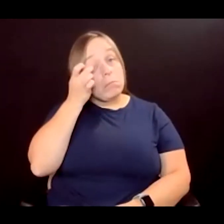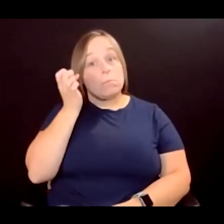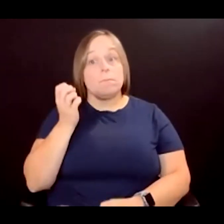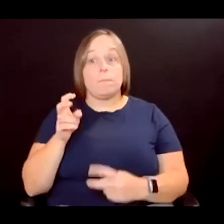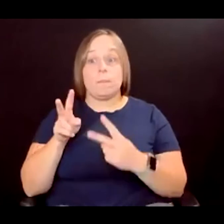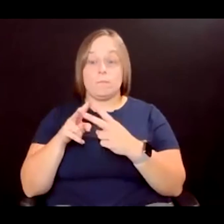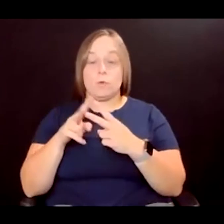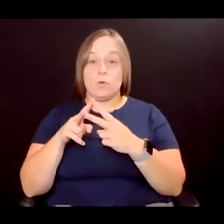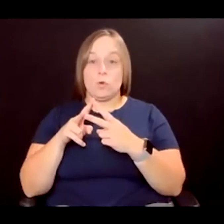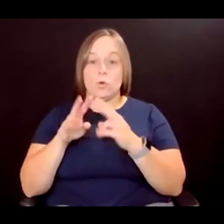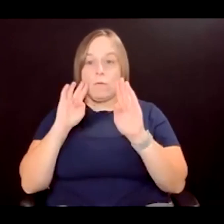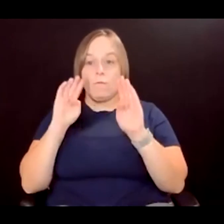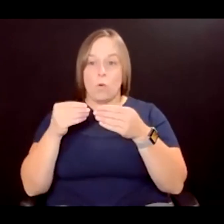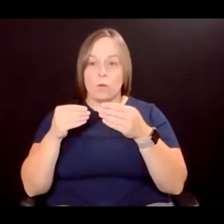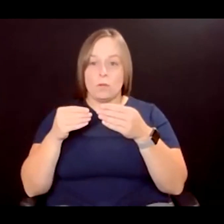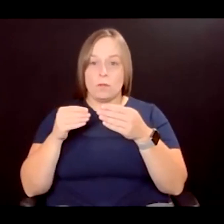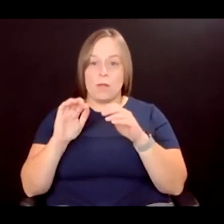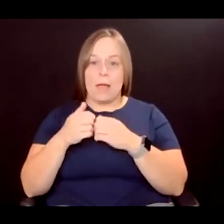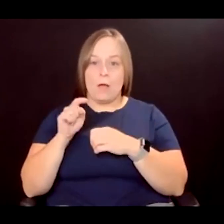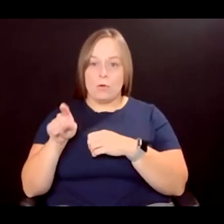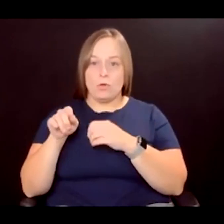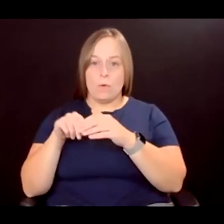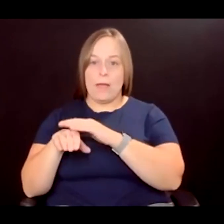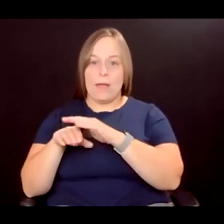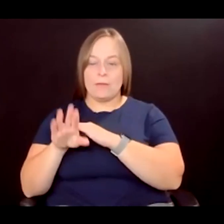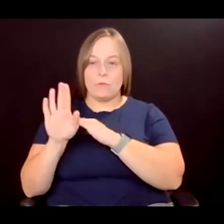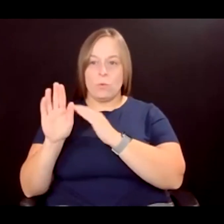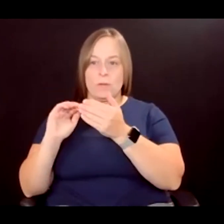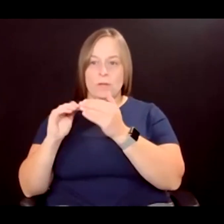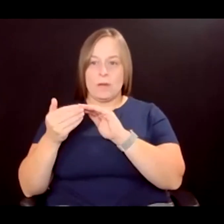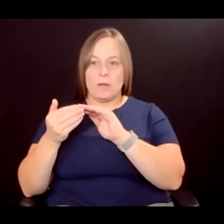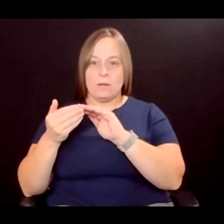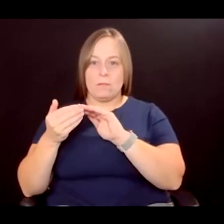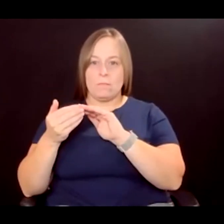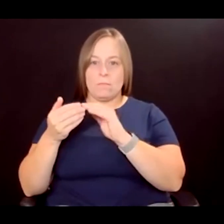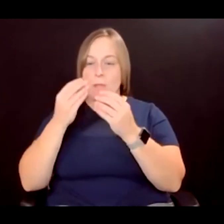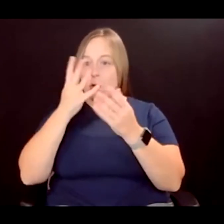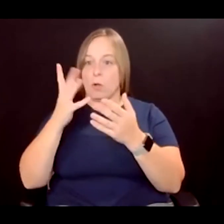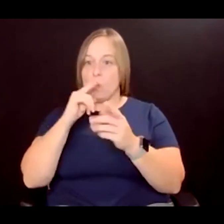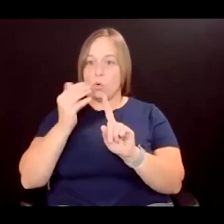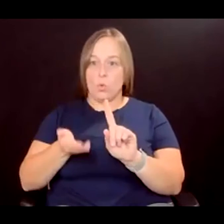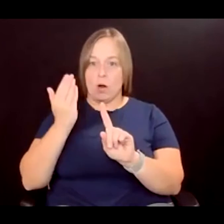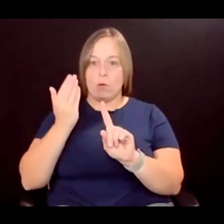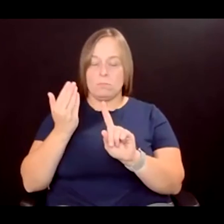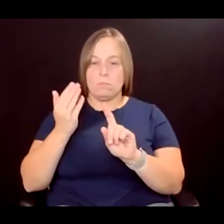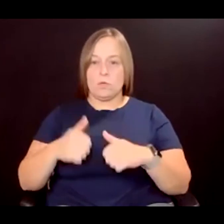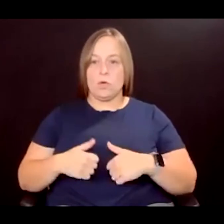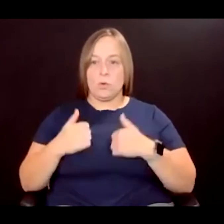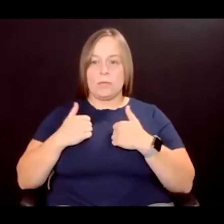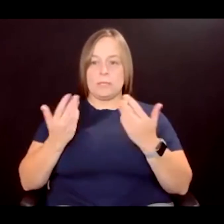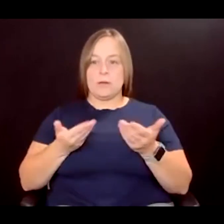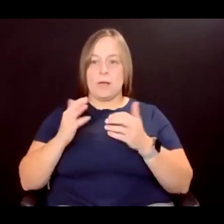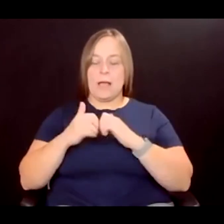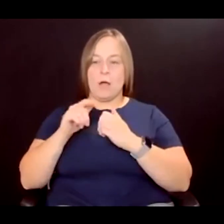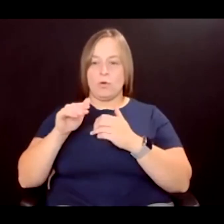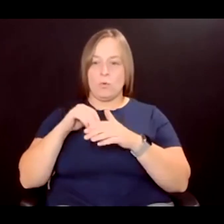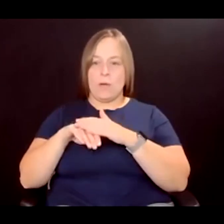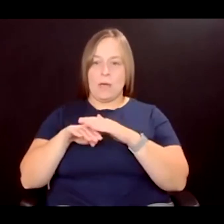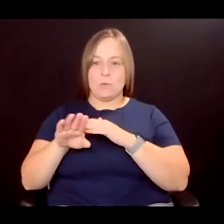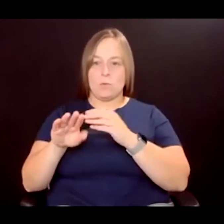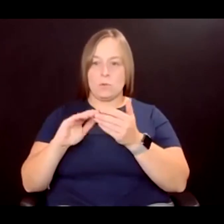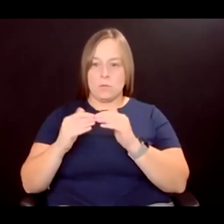of people with disabilities in the LGBTQ community. Kaya, I see you talking, but you're muted. If you'd like to add more,